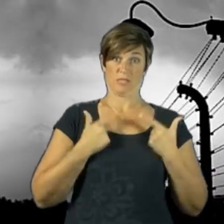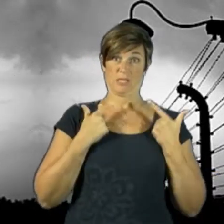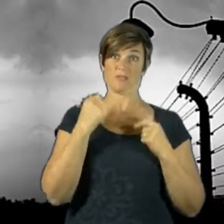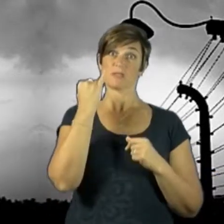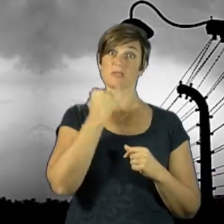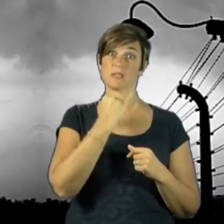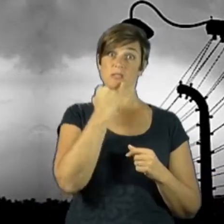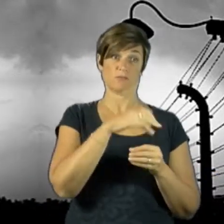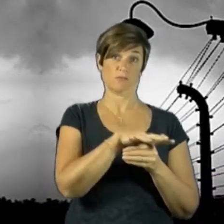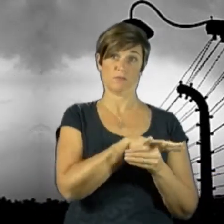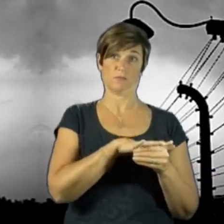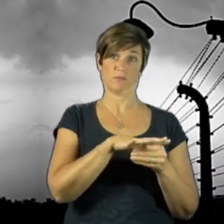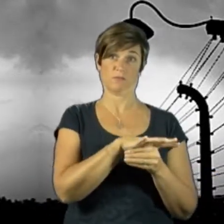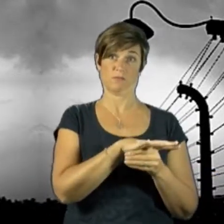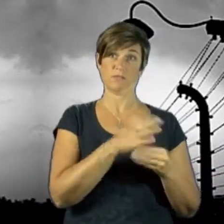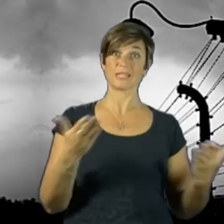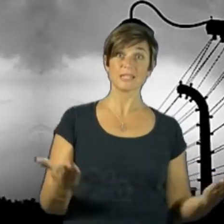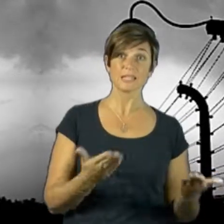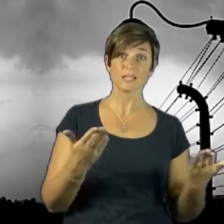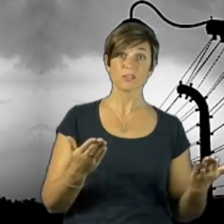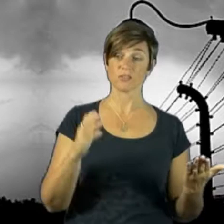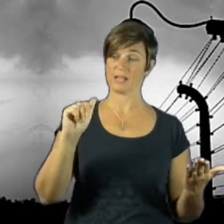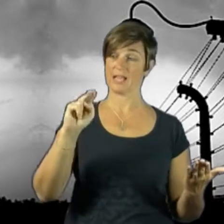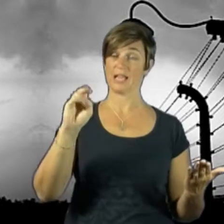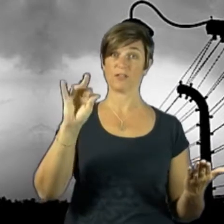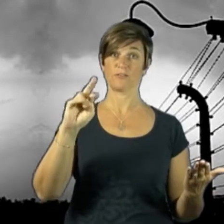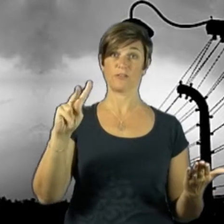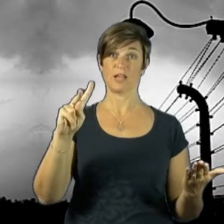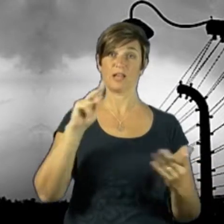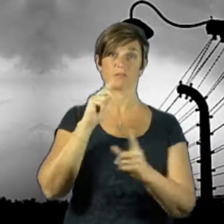In Israel, where we live, Anne Frank is a legend.